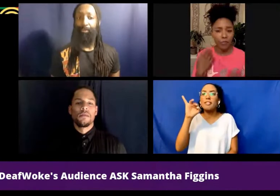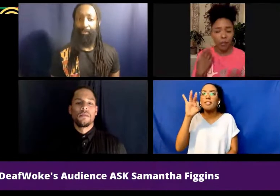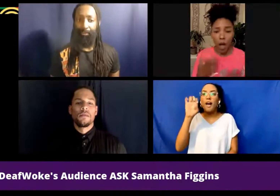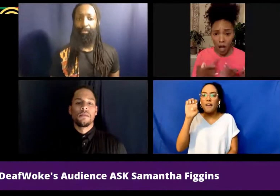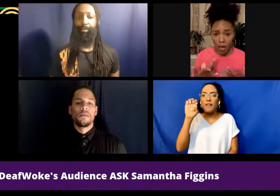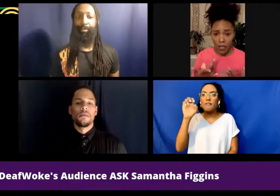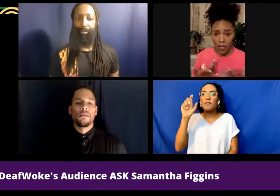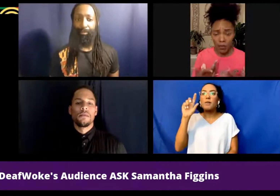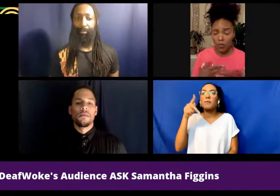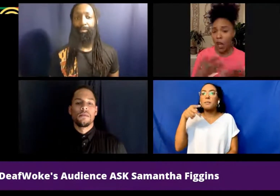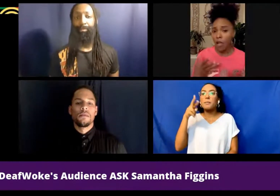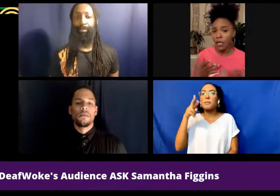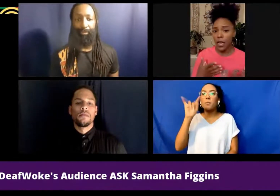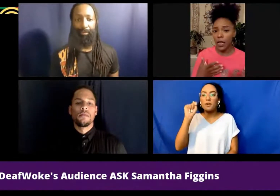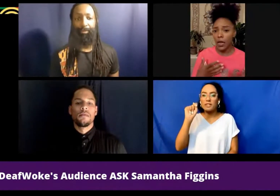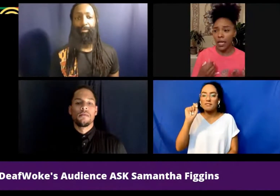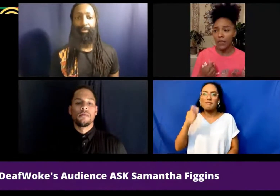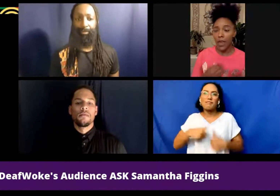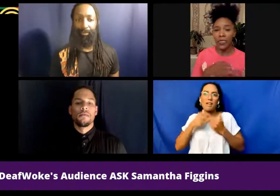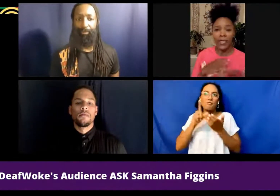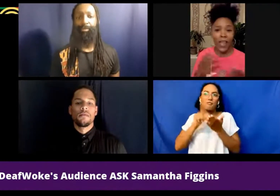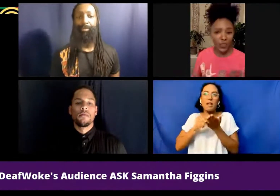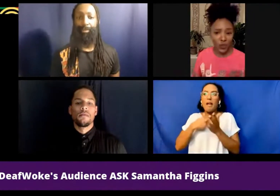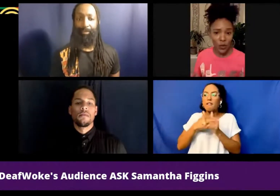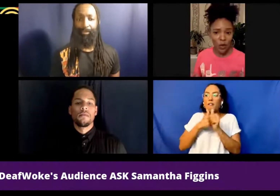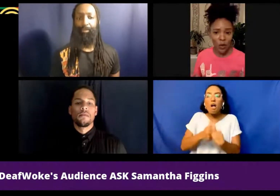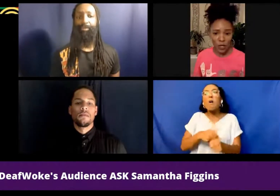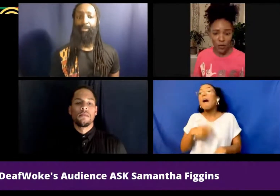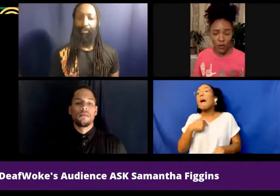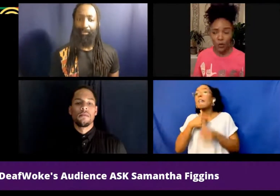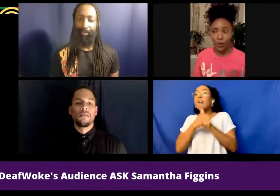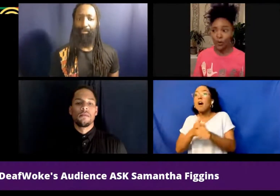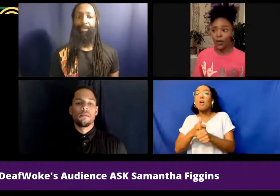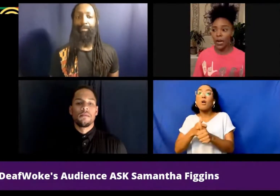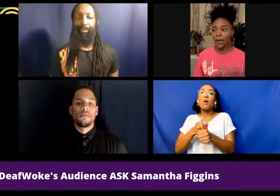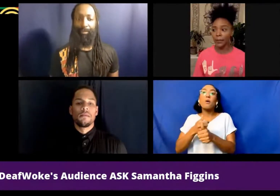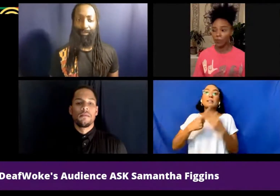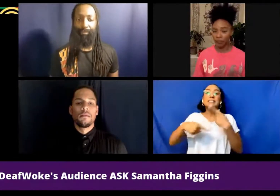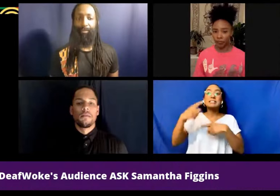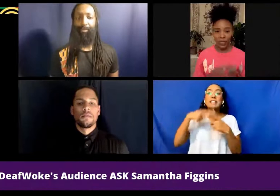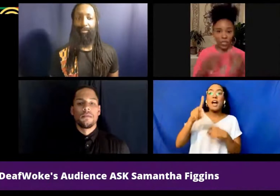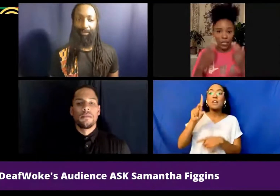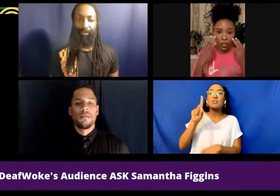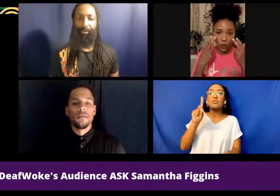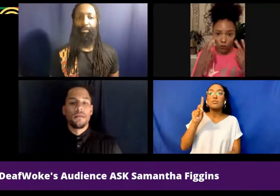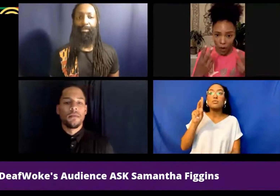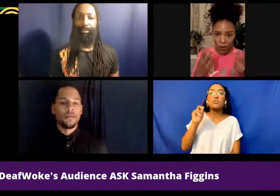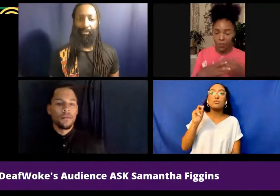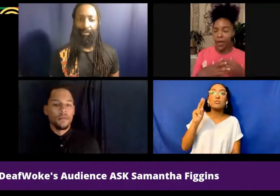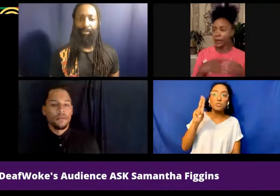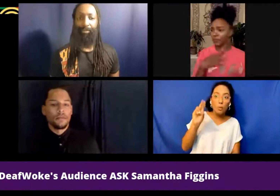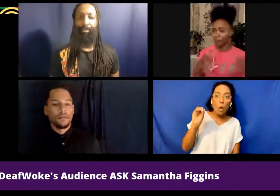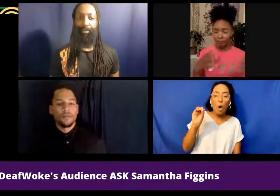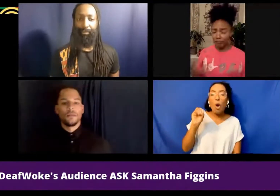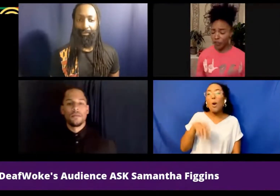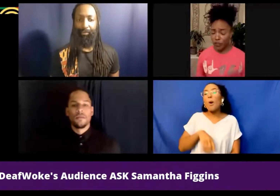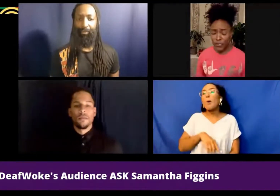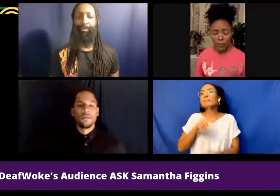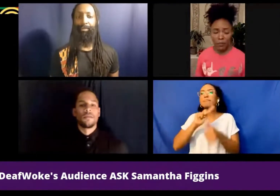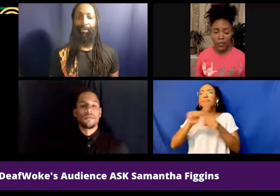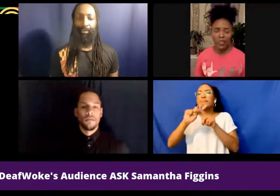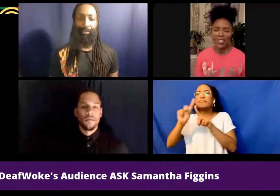deaf blogs. I follow Sign Duo on YouTube just to help with my